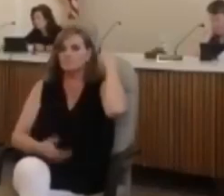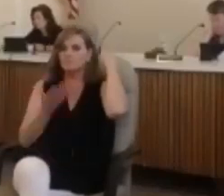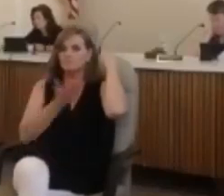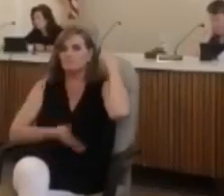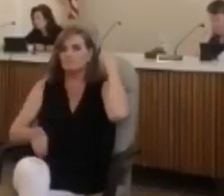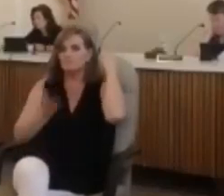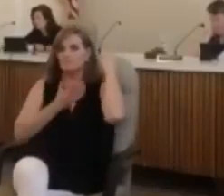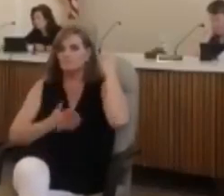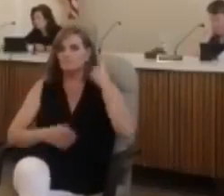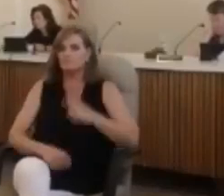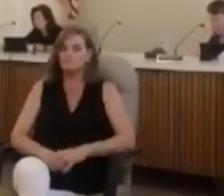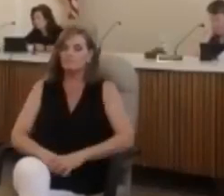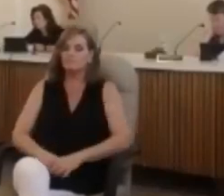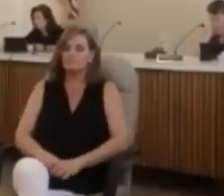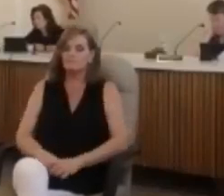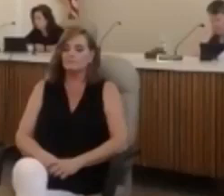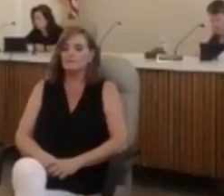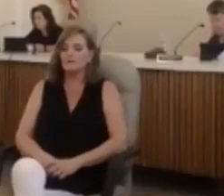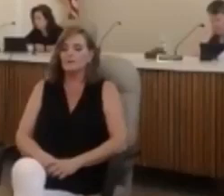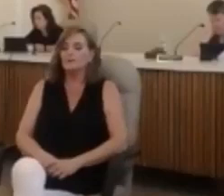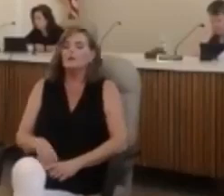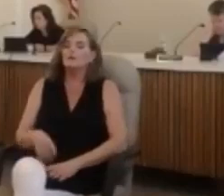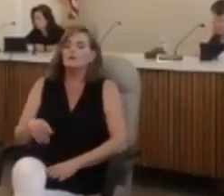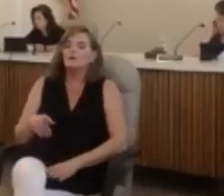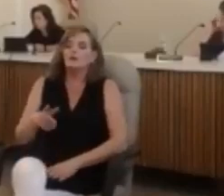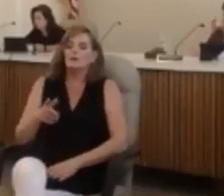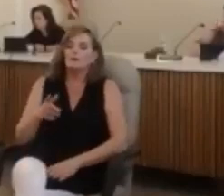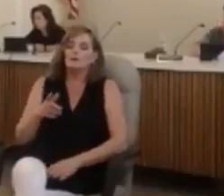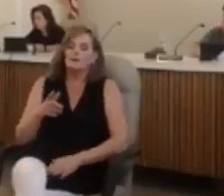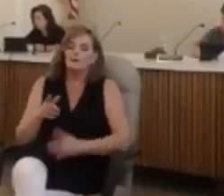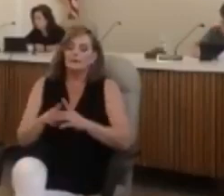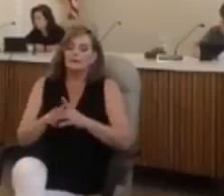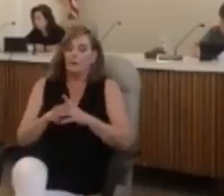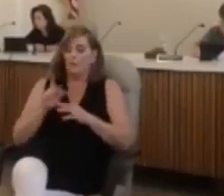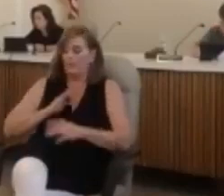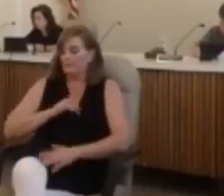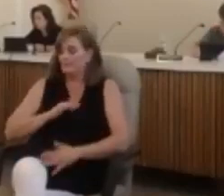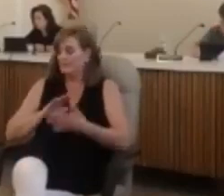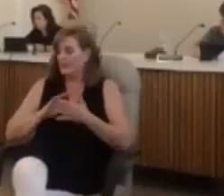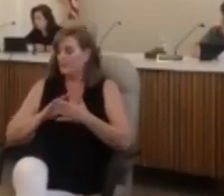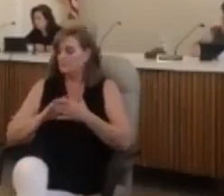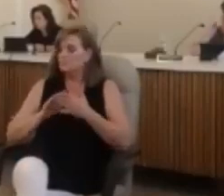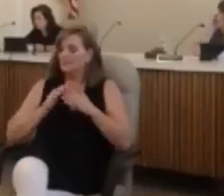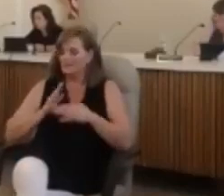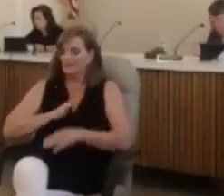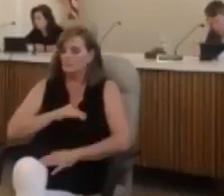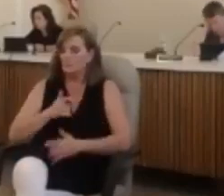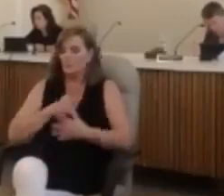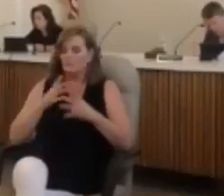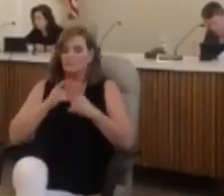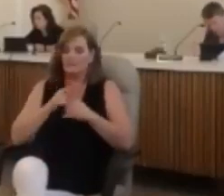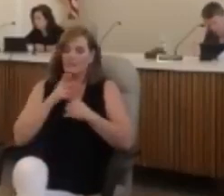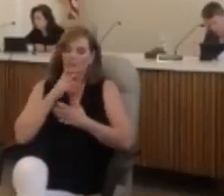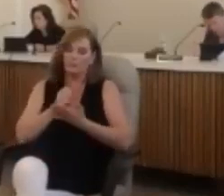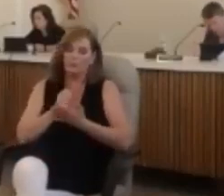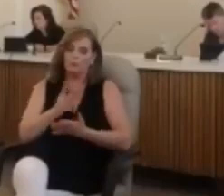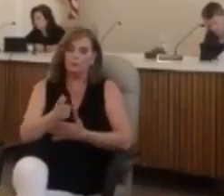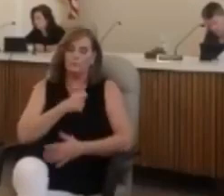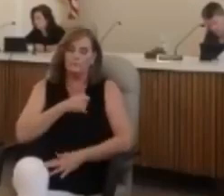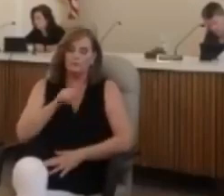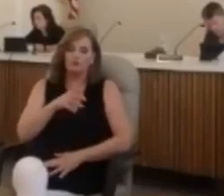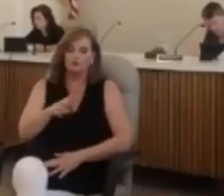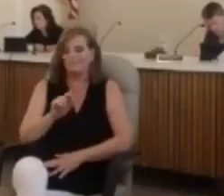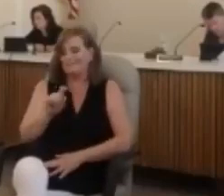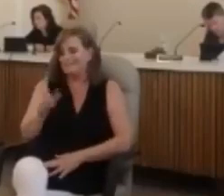Aye. Mr. Supervisor and fellow town board members, I'd like to make a motion to approve the June 10th,